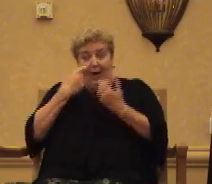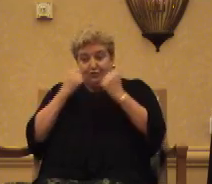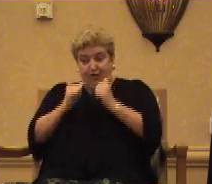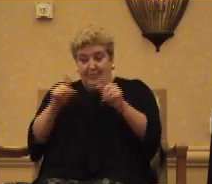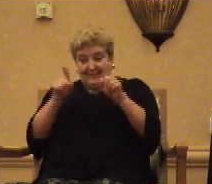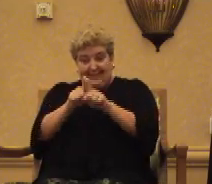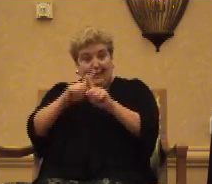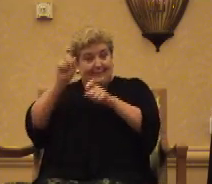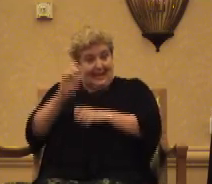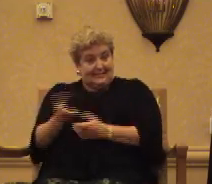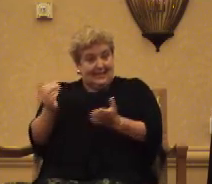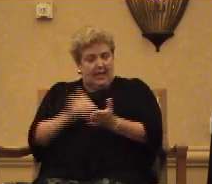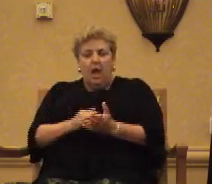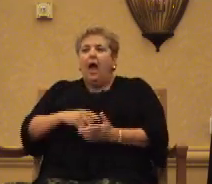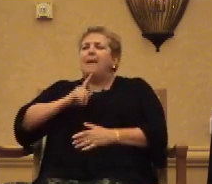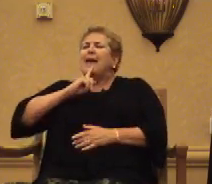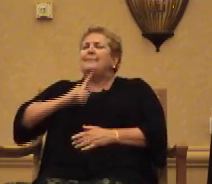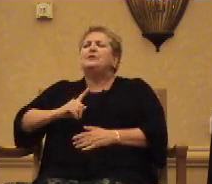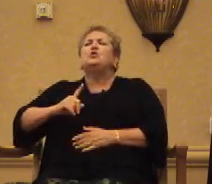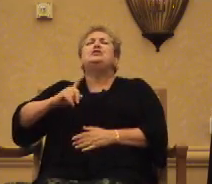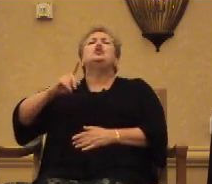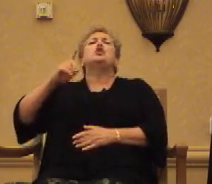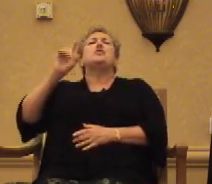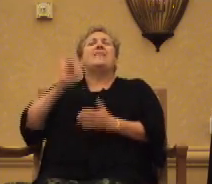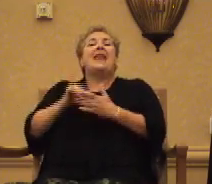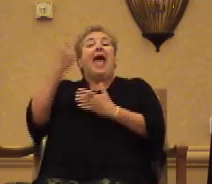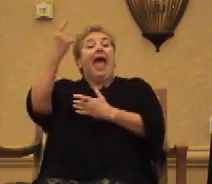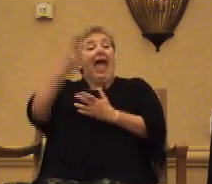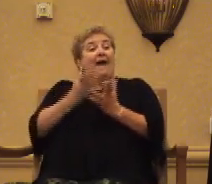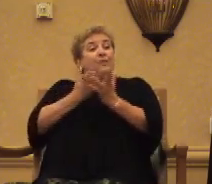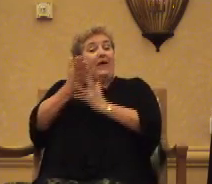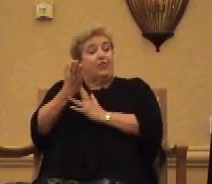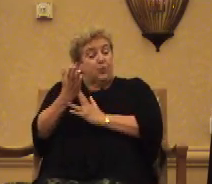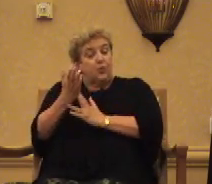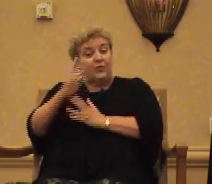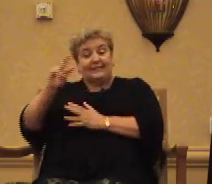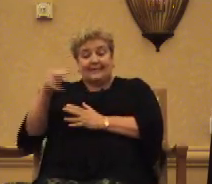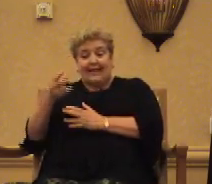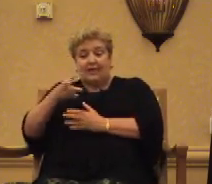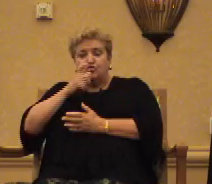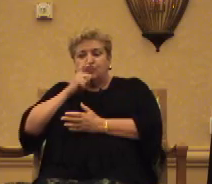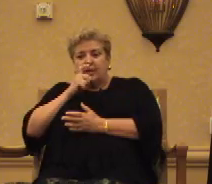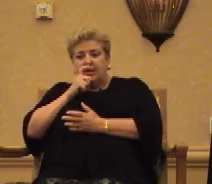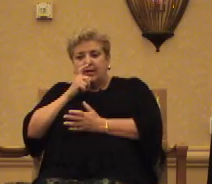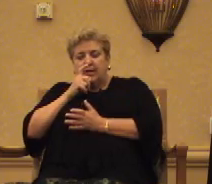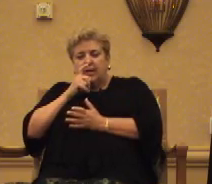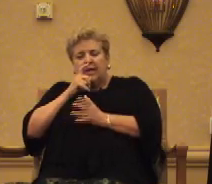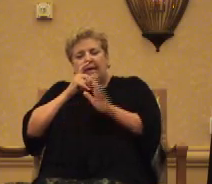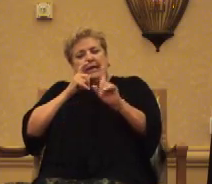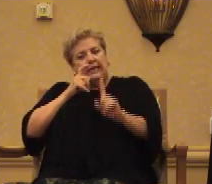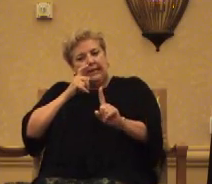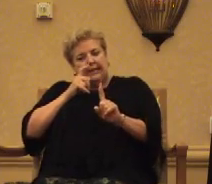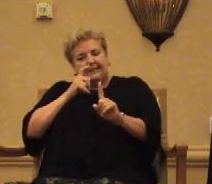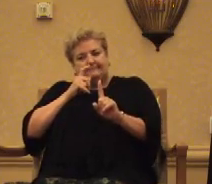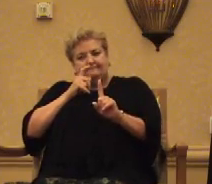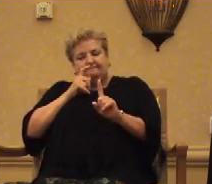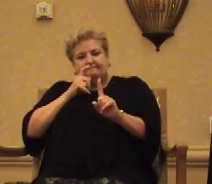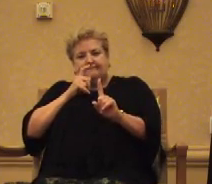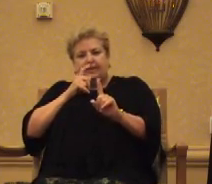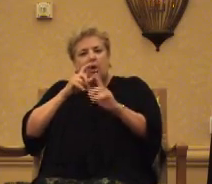am absolutely sure, halfway through that second drink, as the effect of the alcohol starts to hit me, it's like a key turns